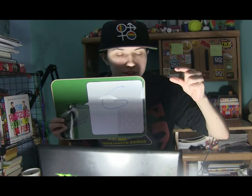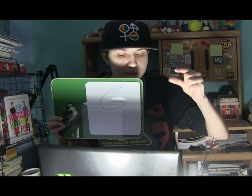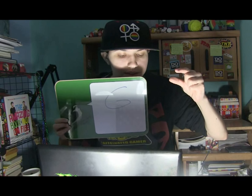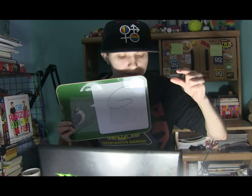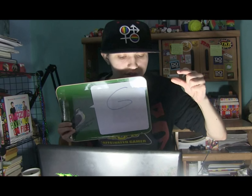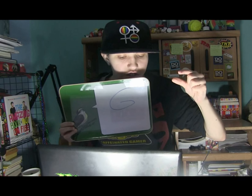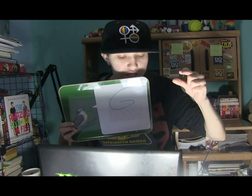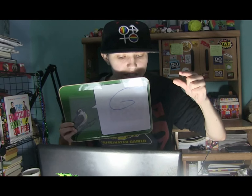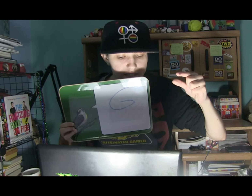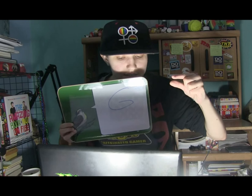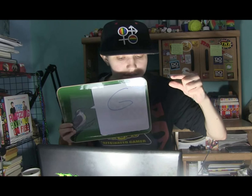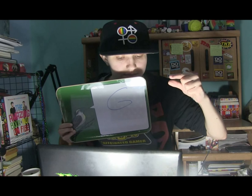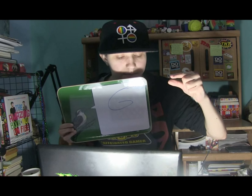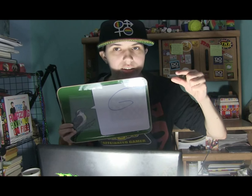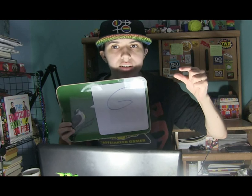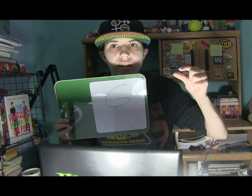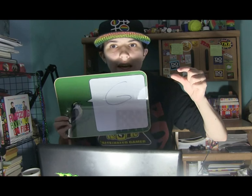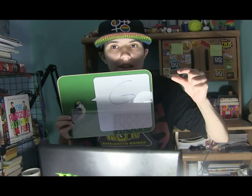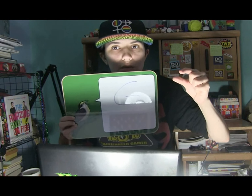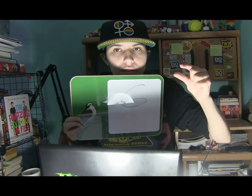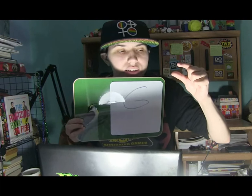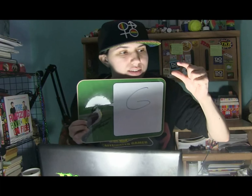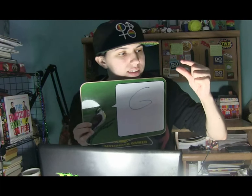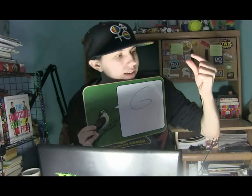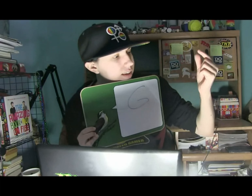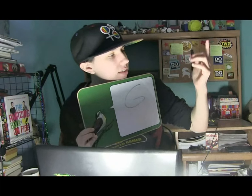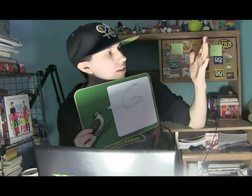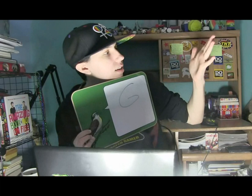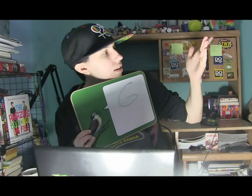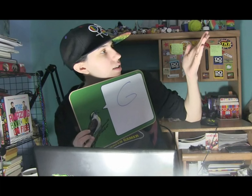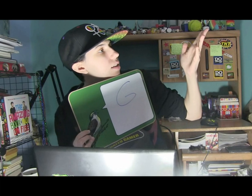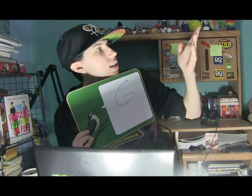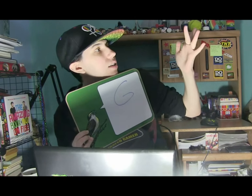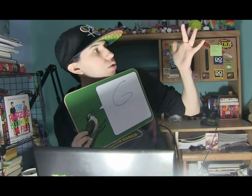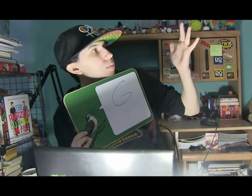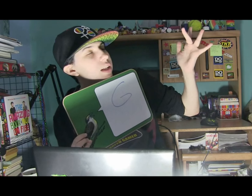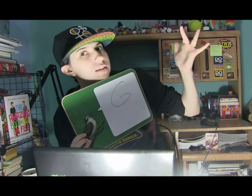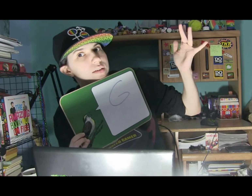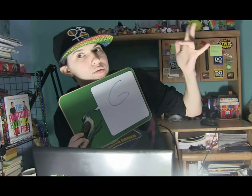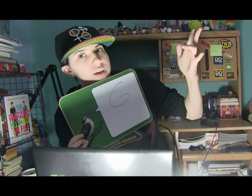This is G. And what this is your